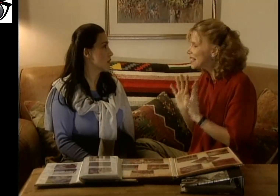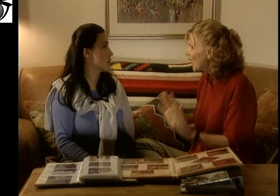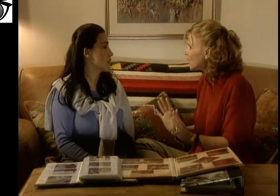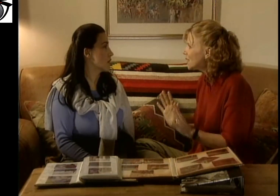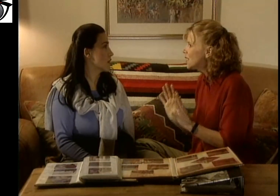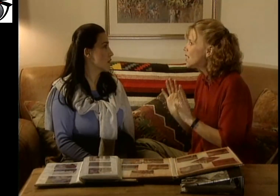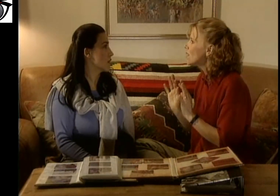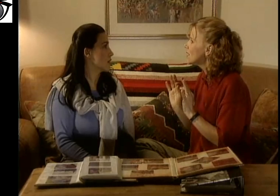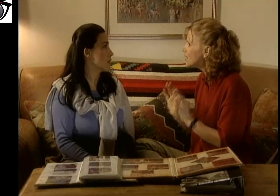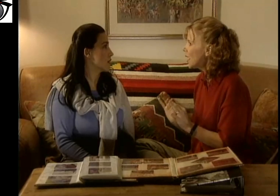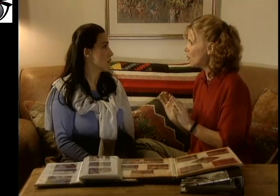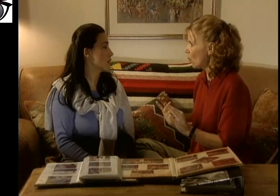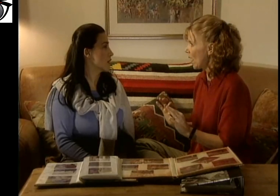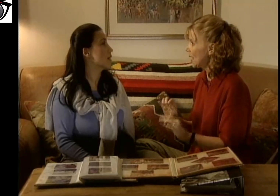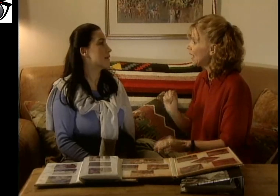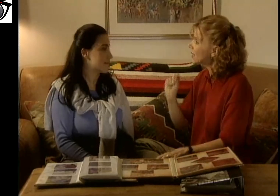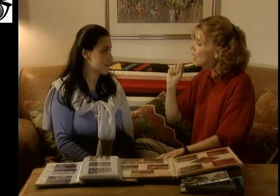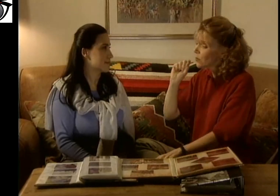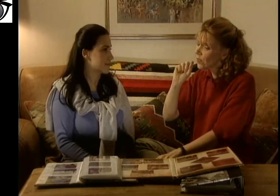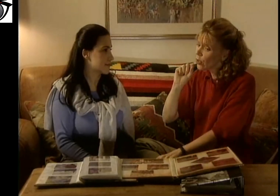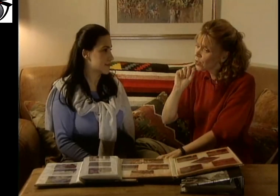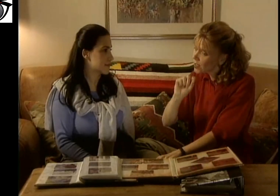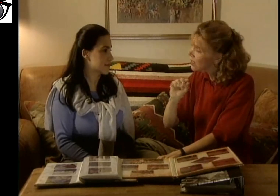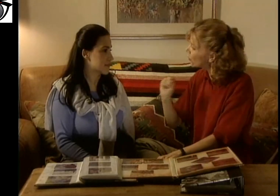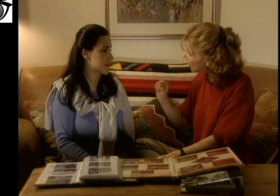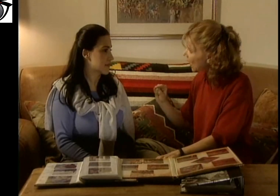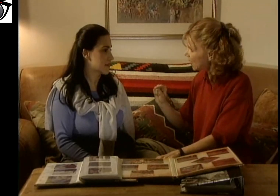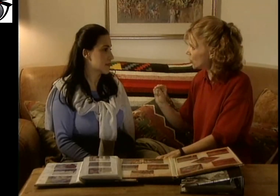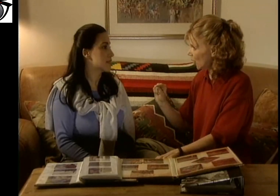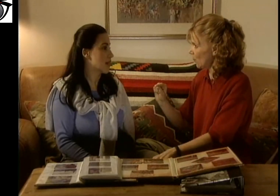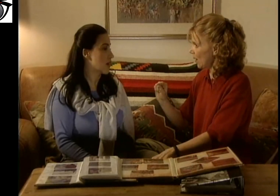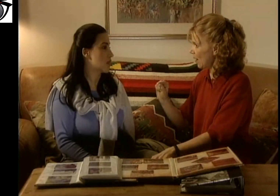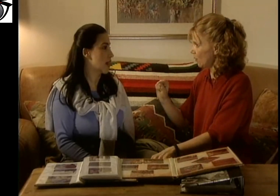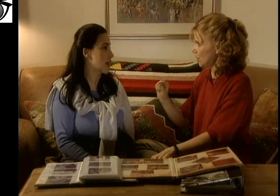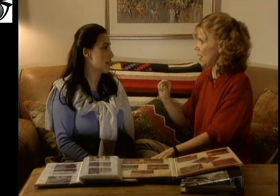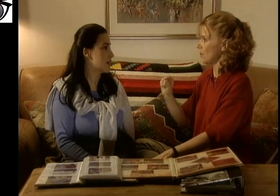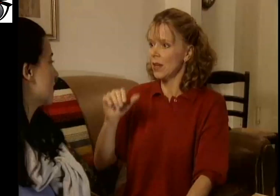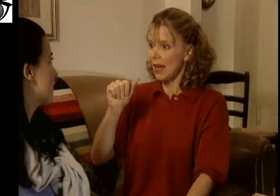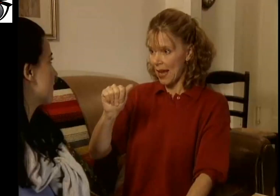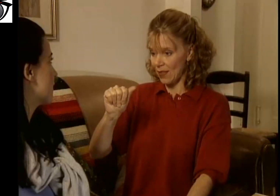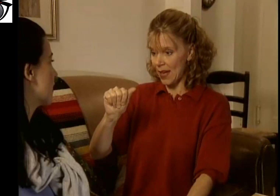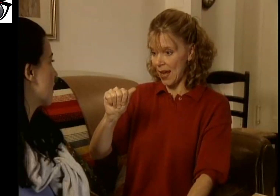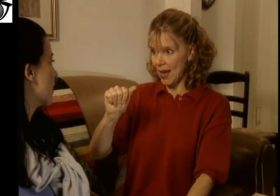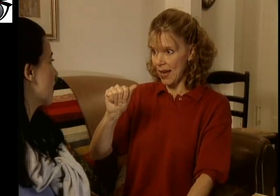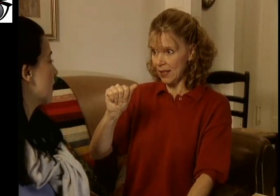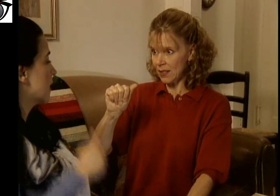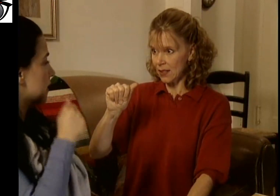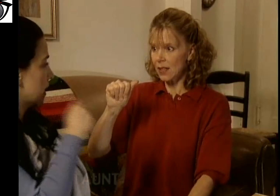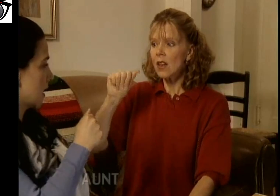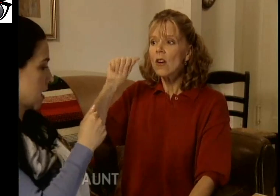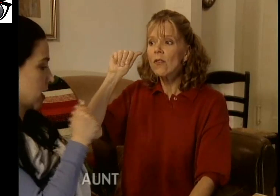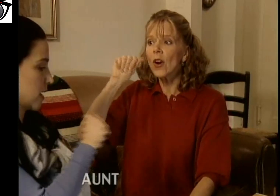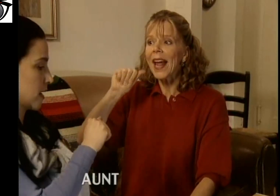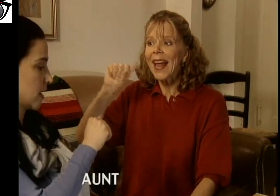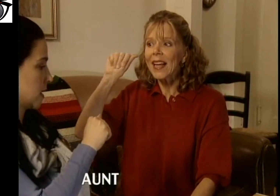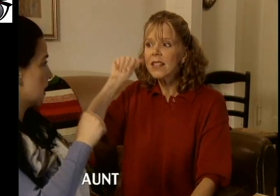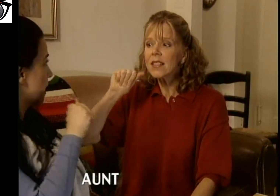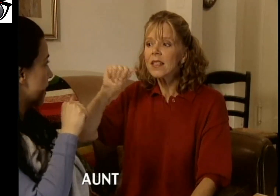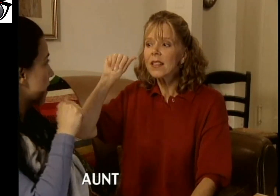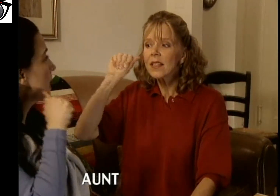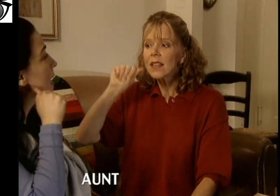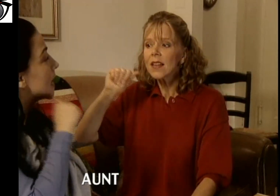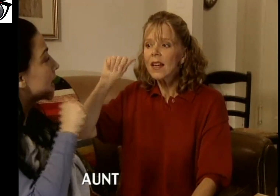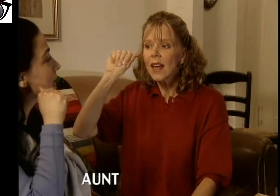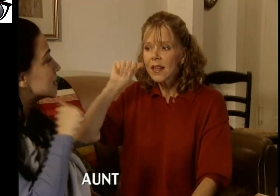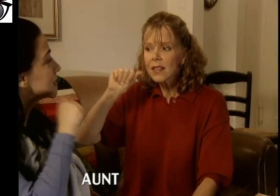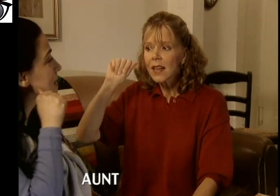done in exactly the same way, except that they use a different hand shape every Okay. time. The A hand for